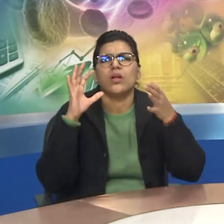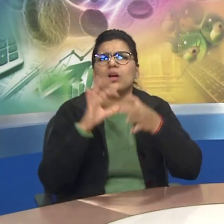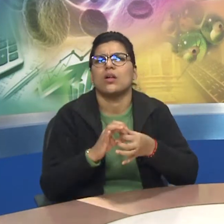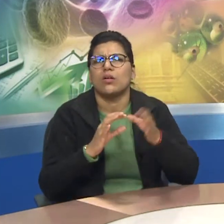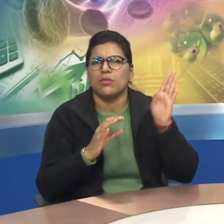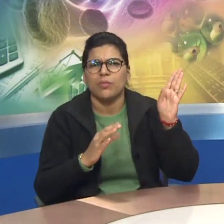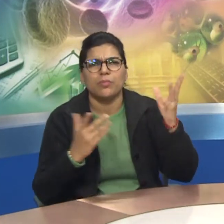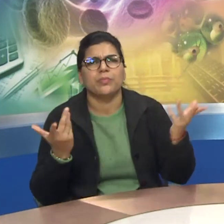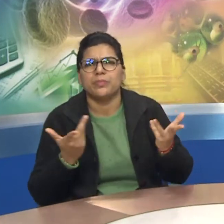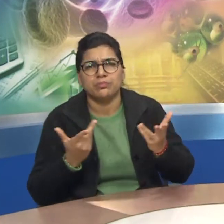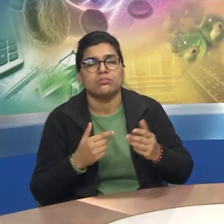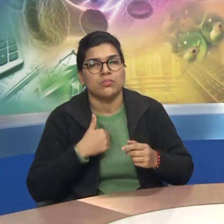Now